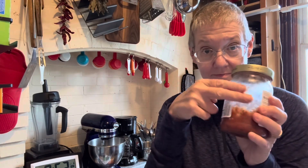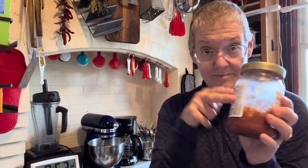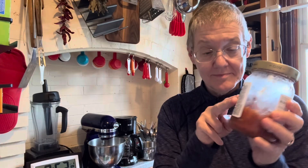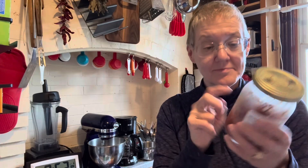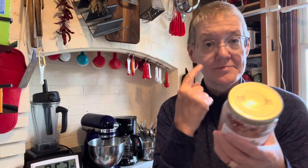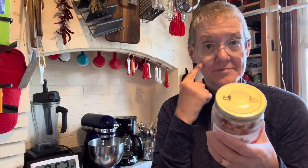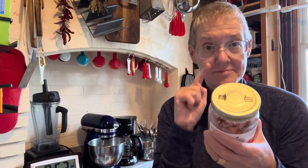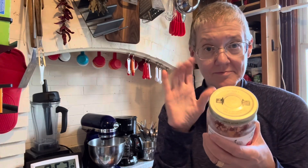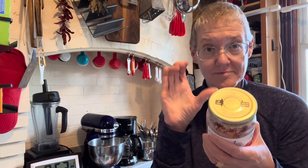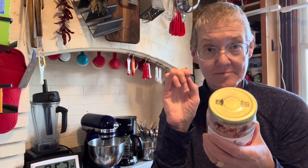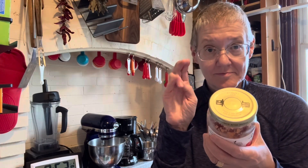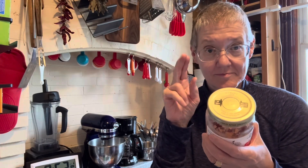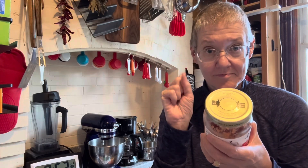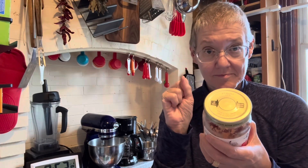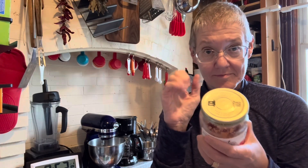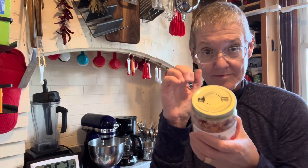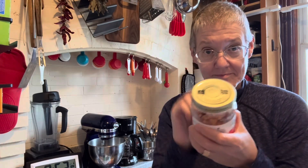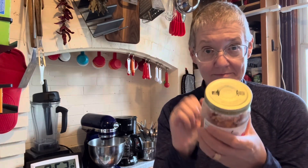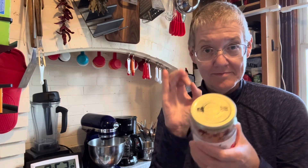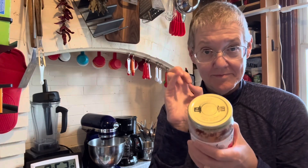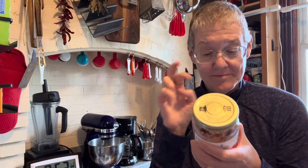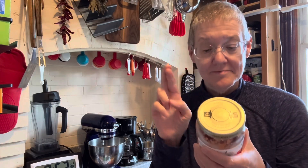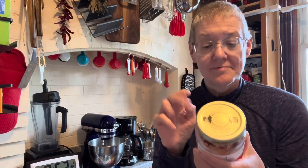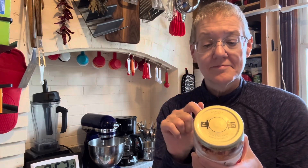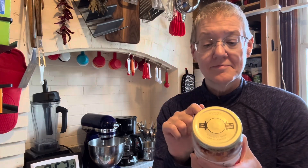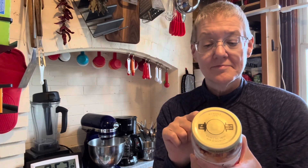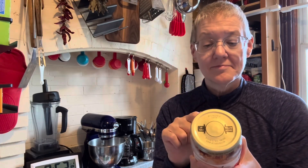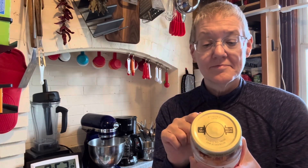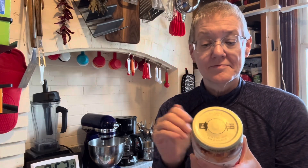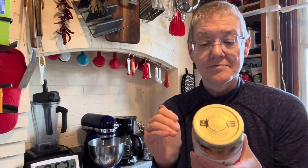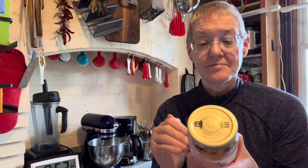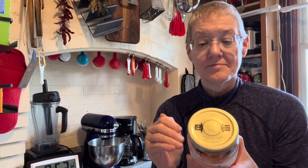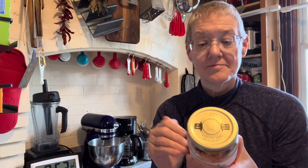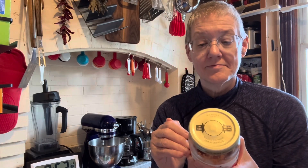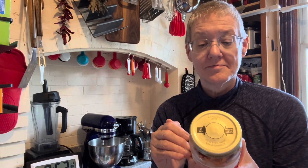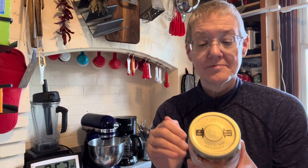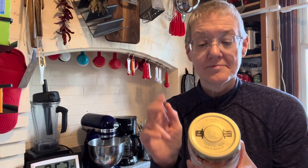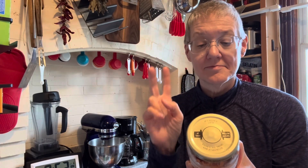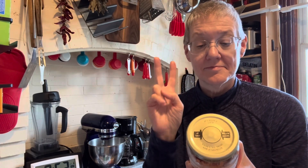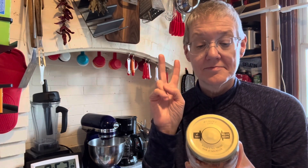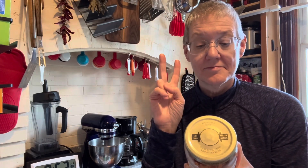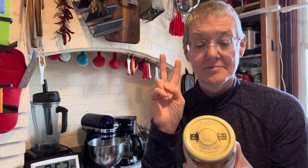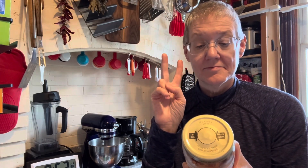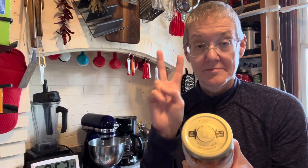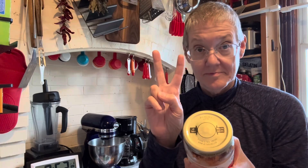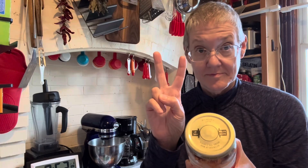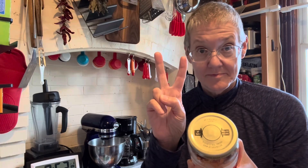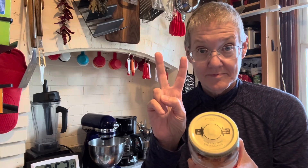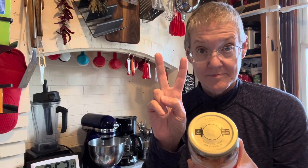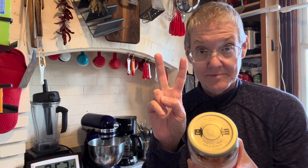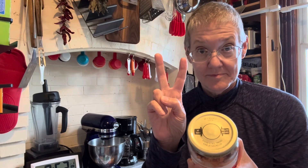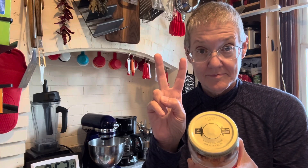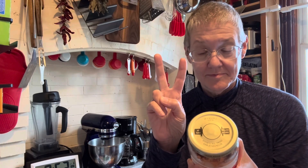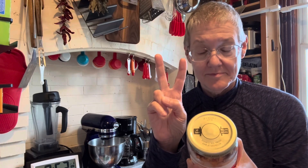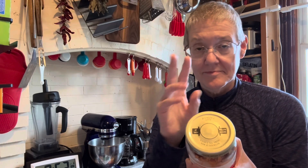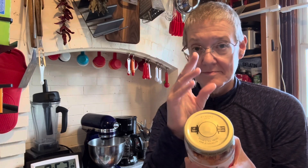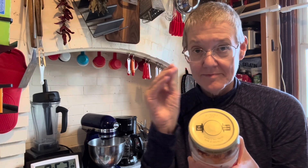And check the label. Check the carb count. Carbs minus fiber. So 2 grams